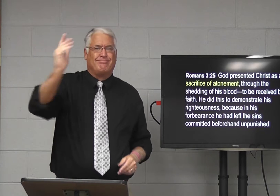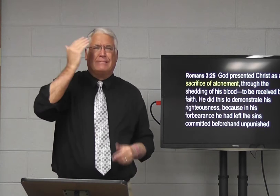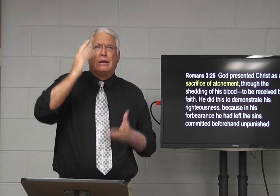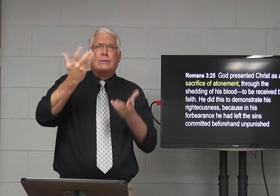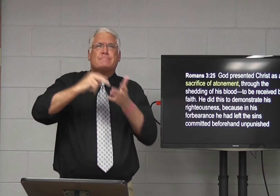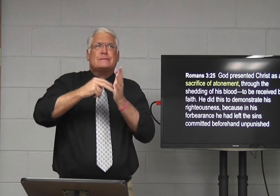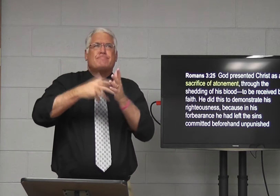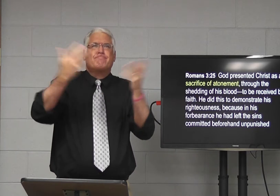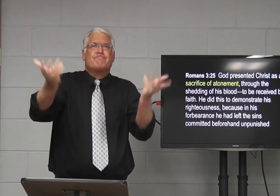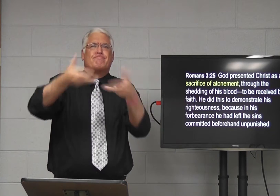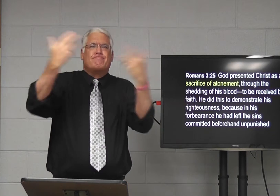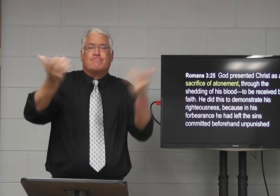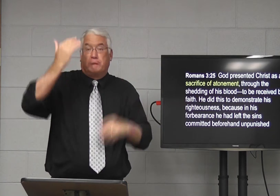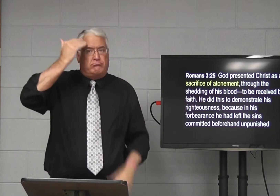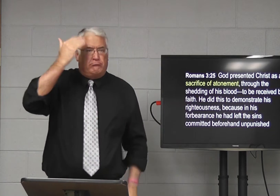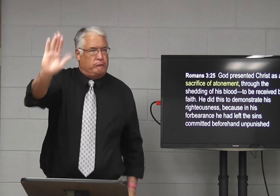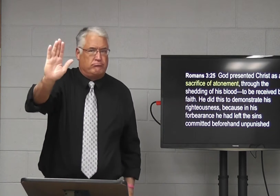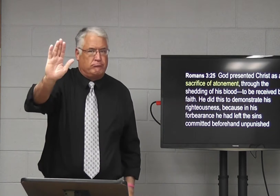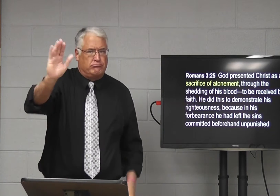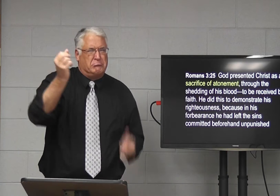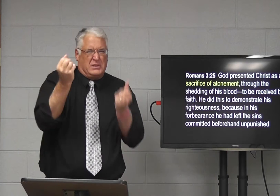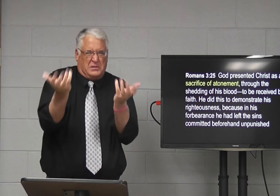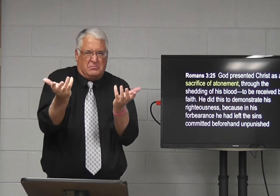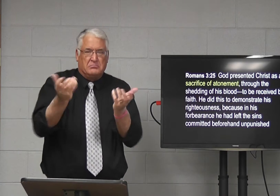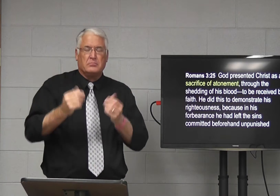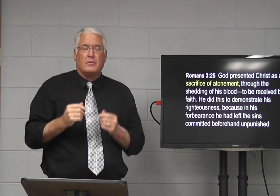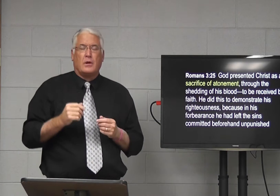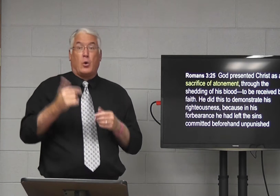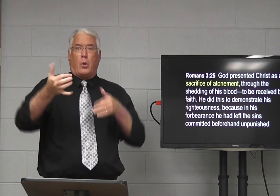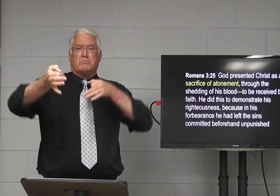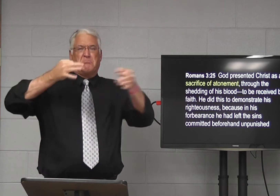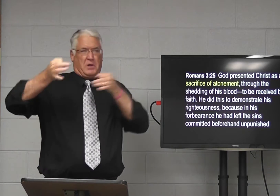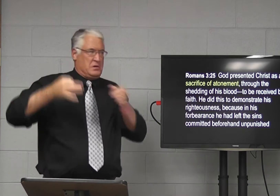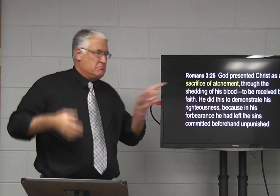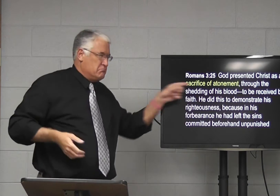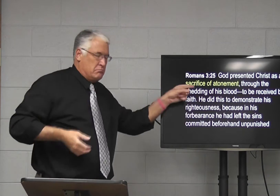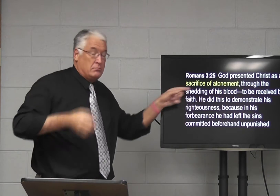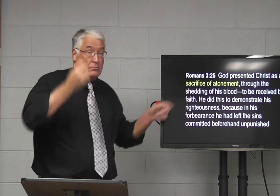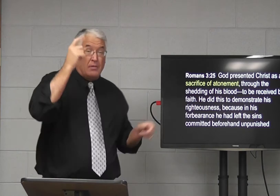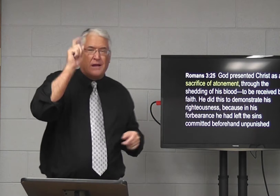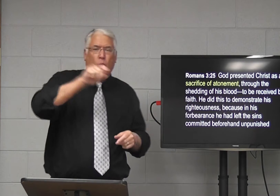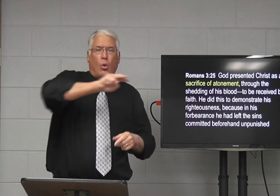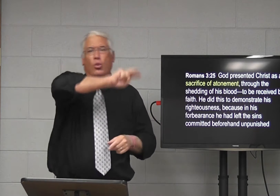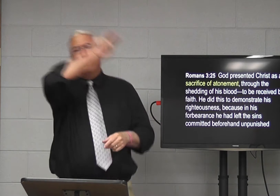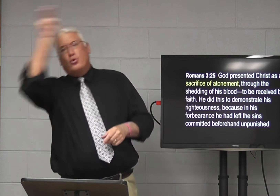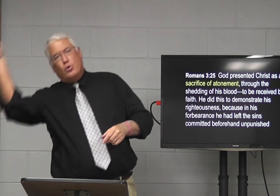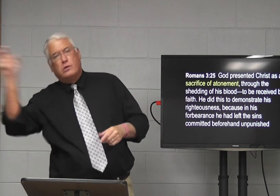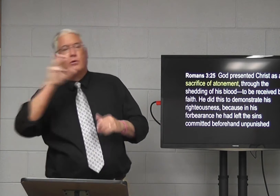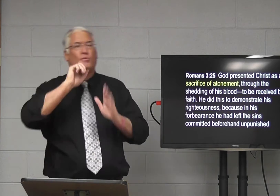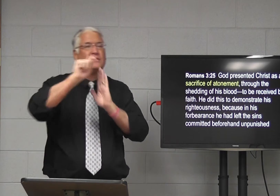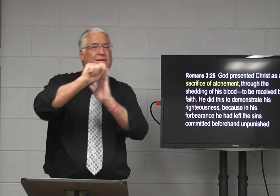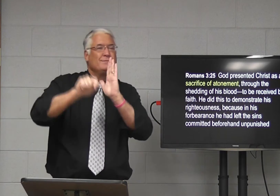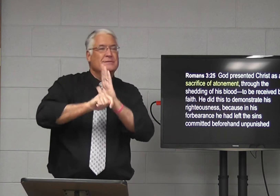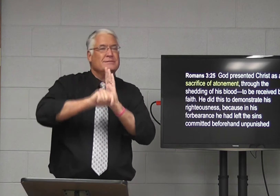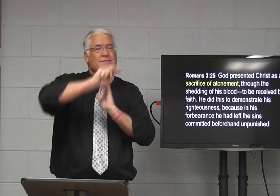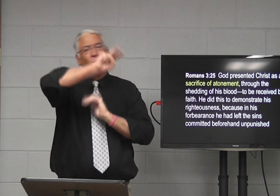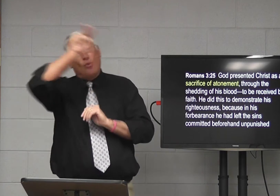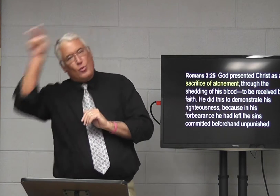don't really understand the meaning of this word. So I'm going to explain it. So we have to look back in the